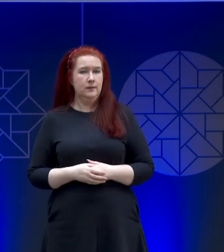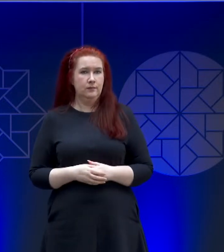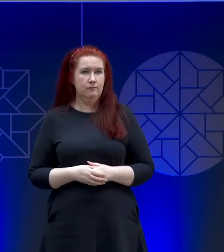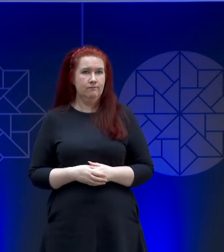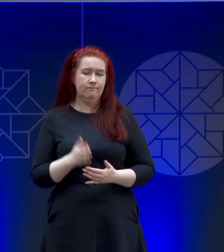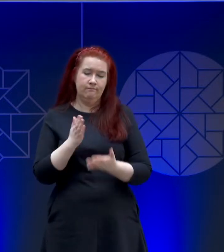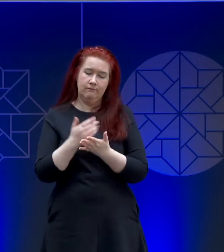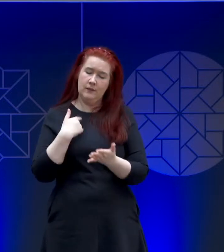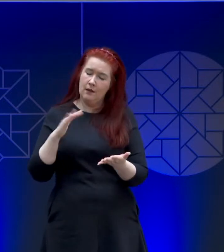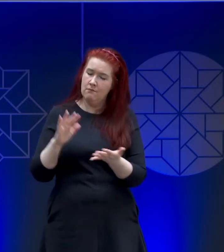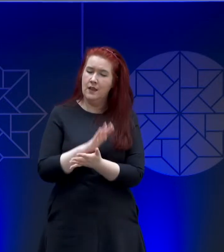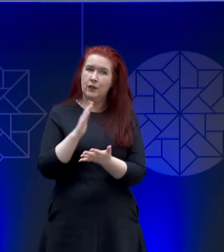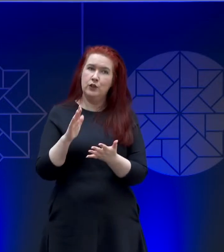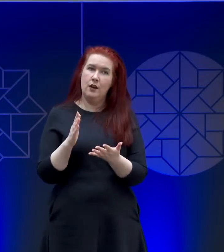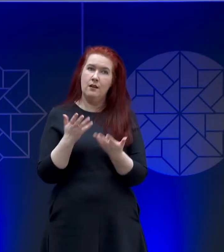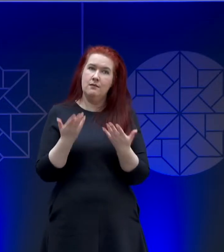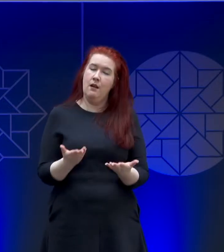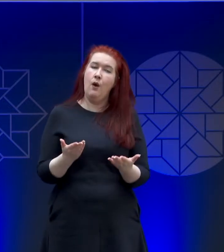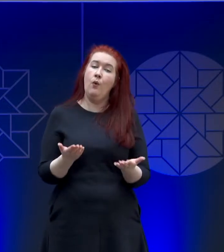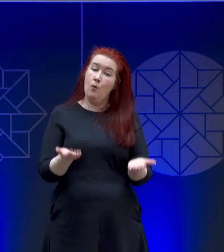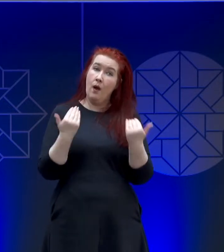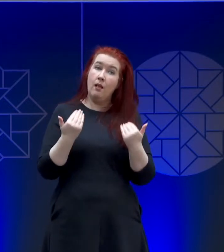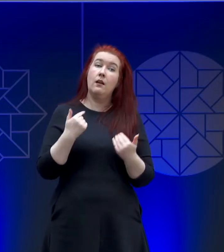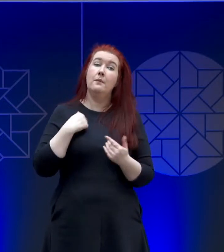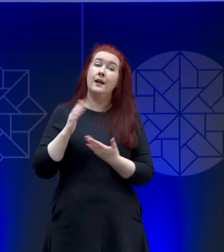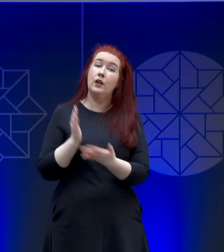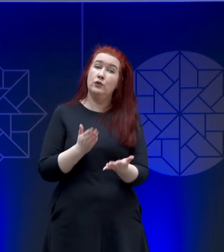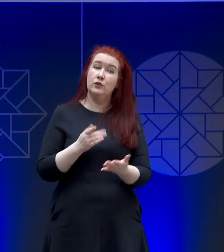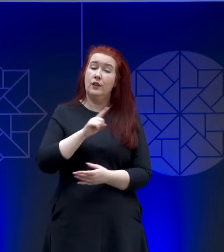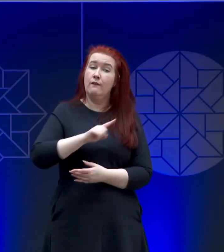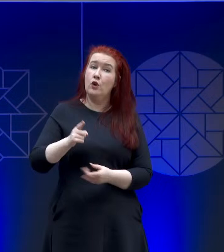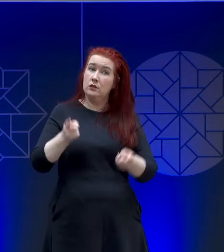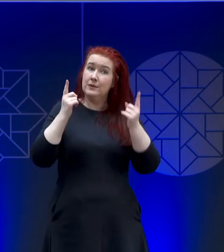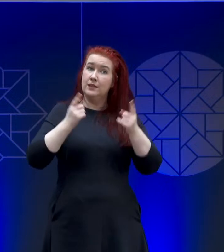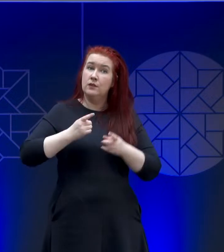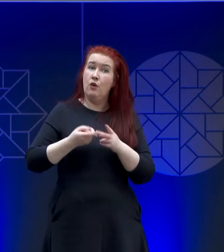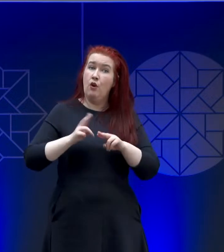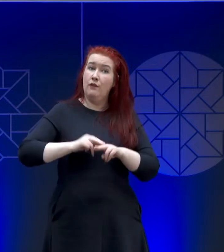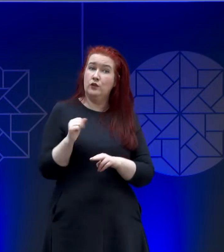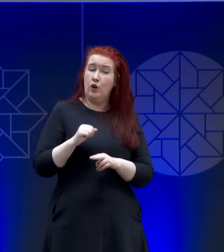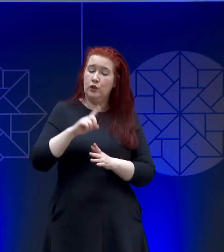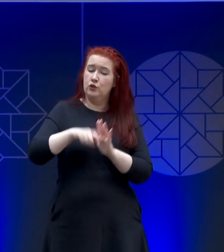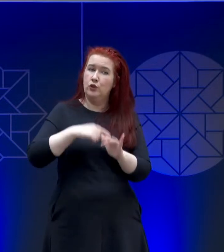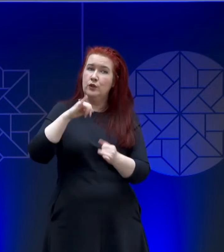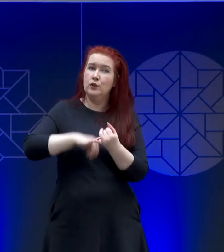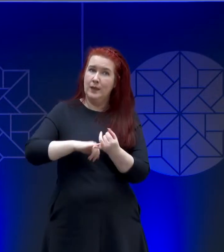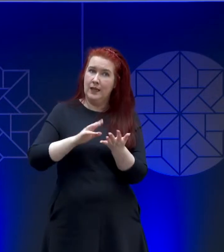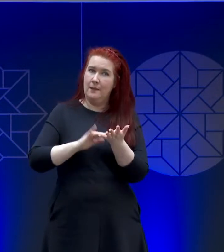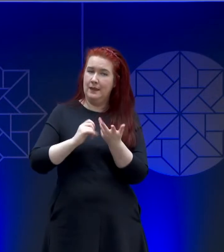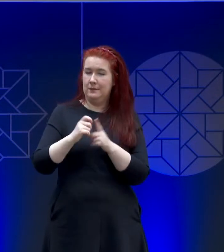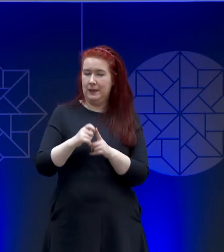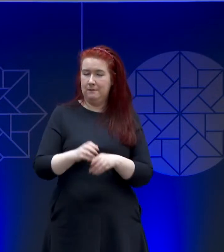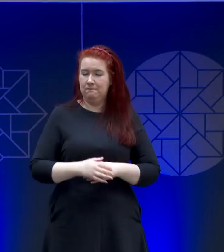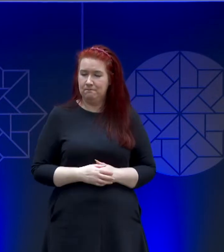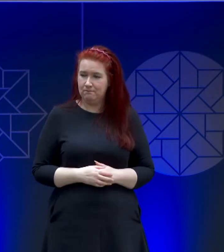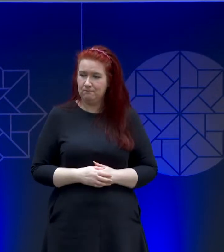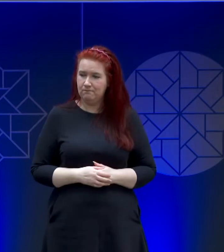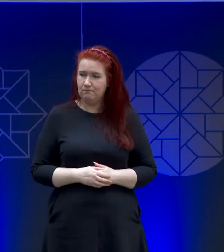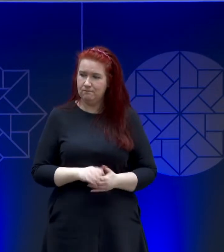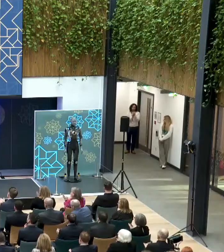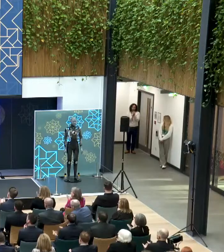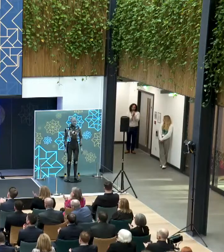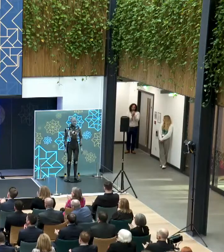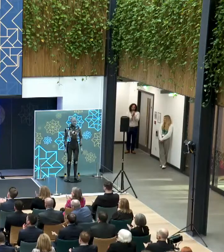my great pleasure in that vein to welcome and introduce the First Minister of Scotland, John Swinney, MSP.